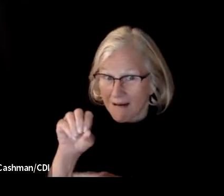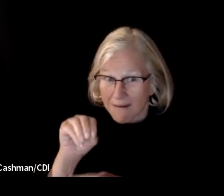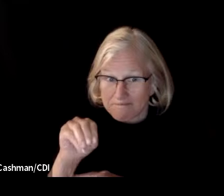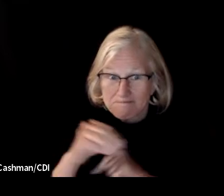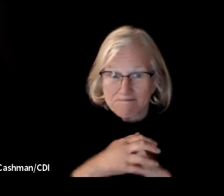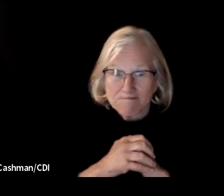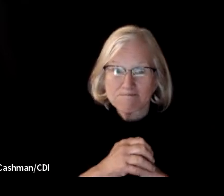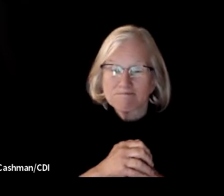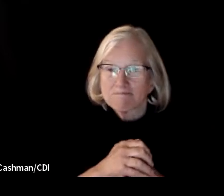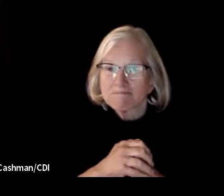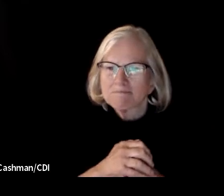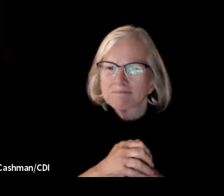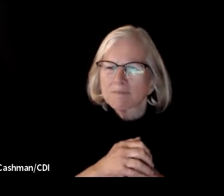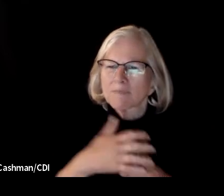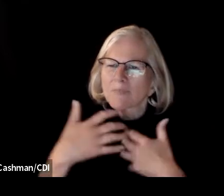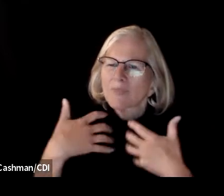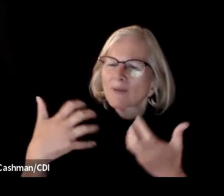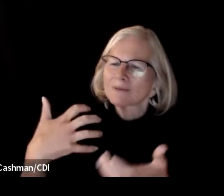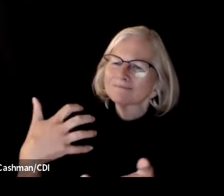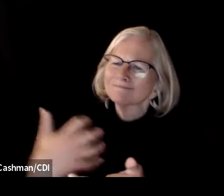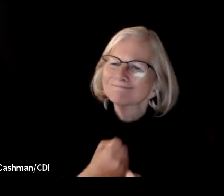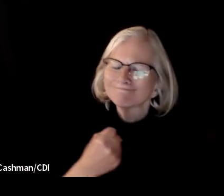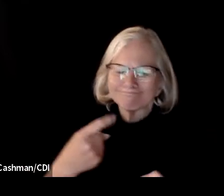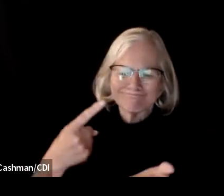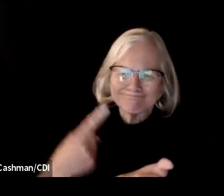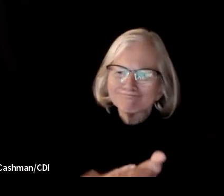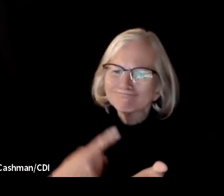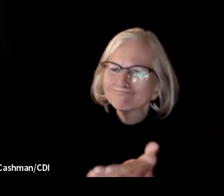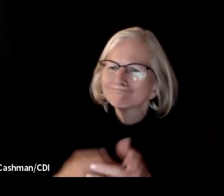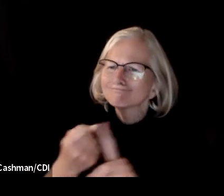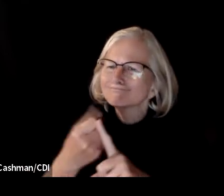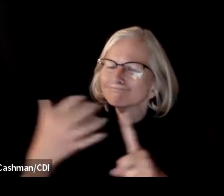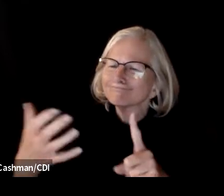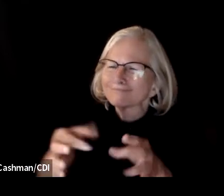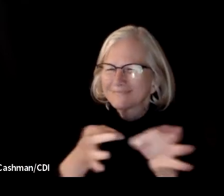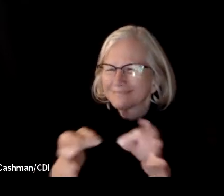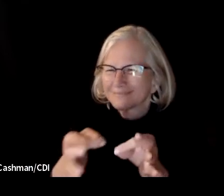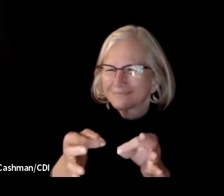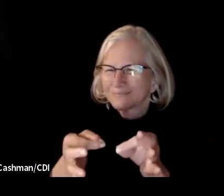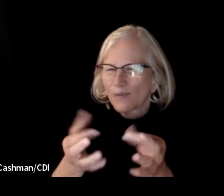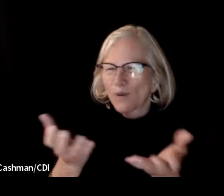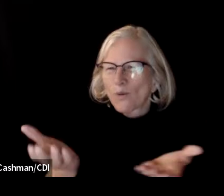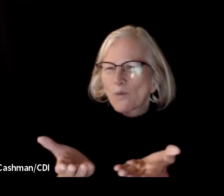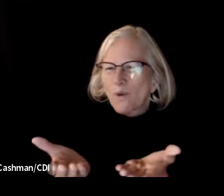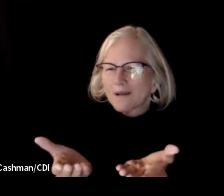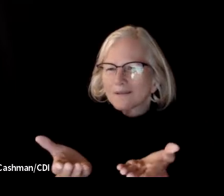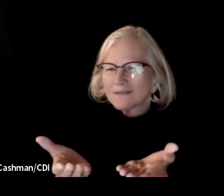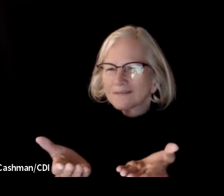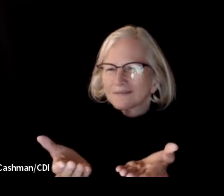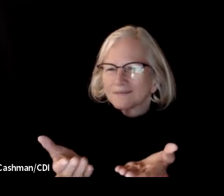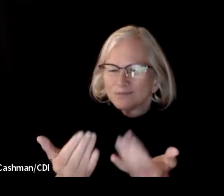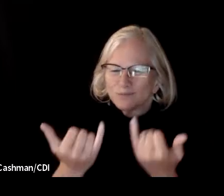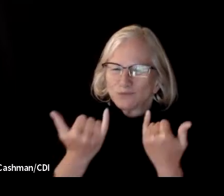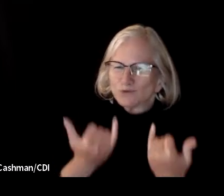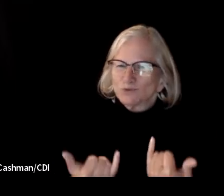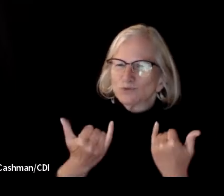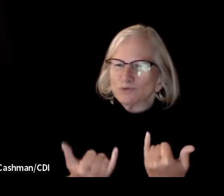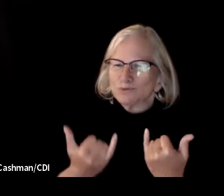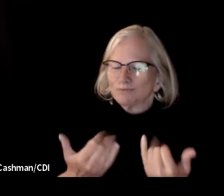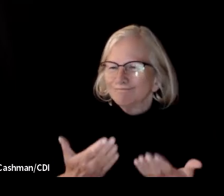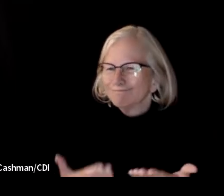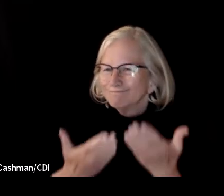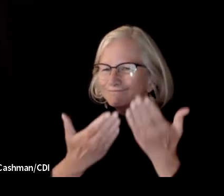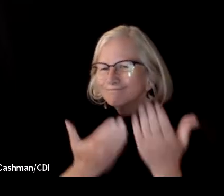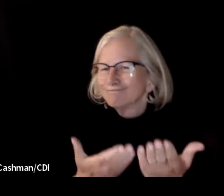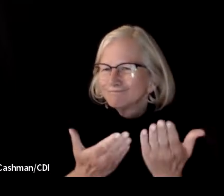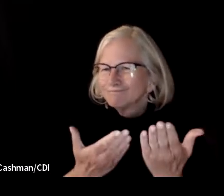this opportunity to discuss in more detail the recommendations that we've just rolled out today. As CDC